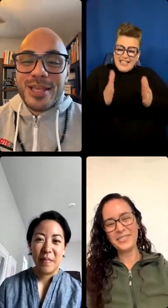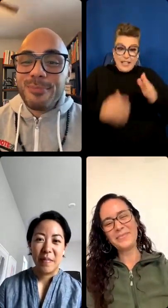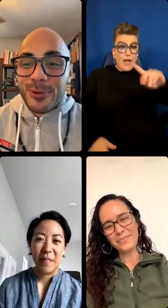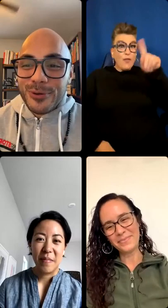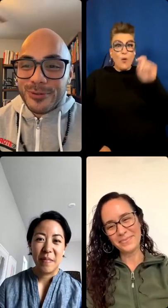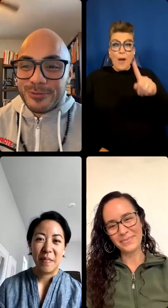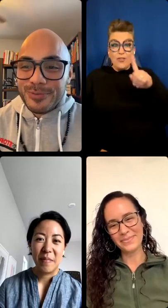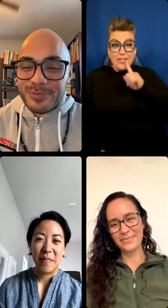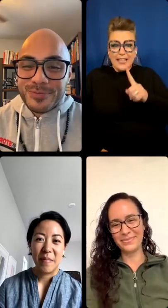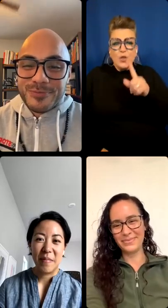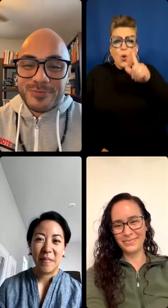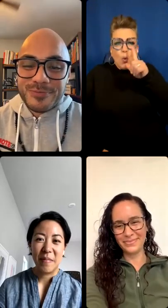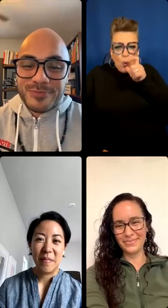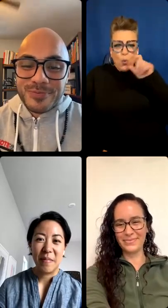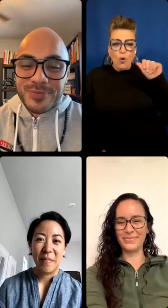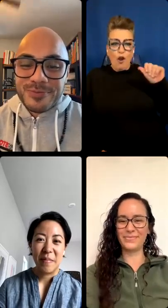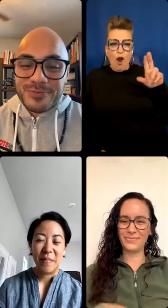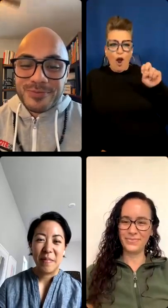your people?